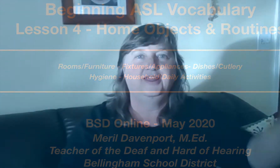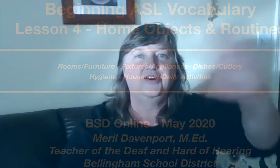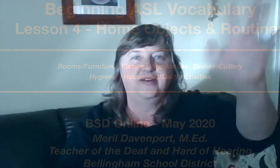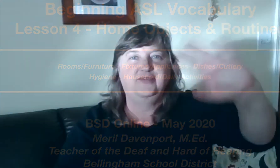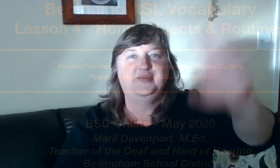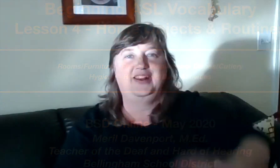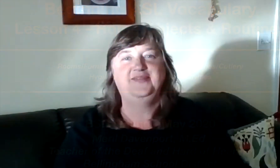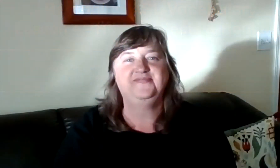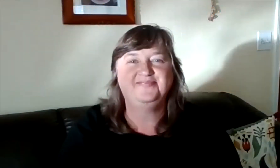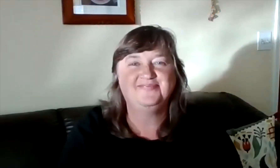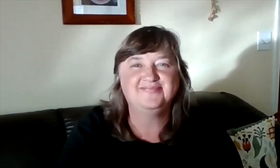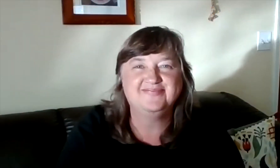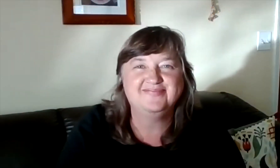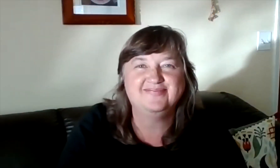Hello, everybody.